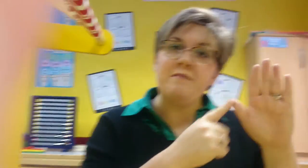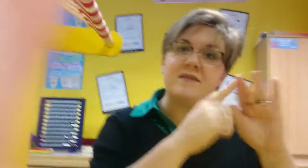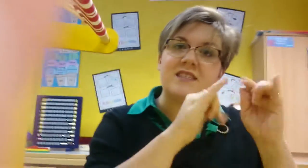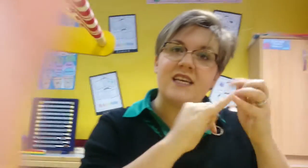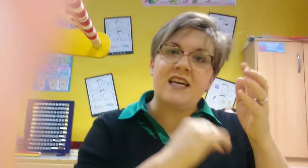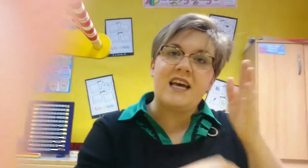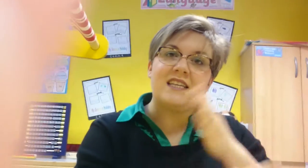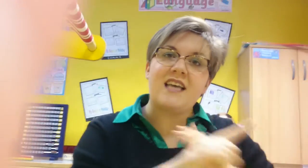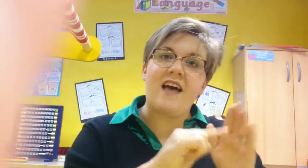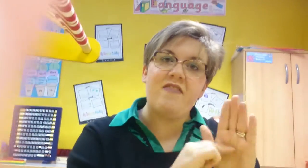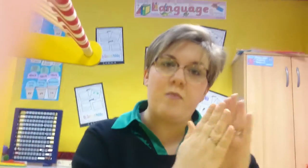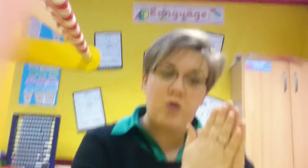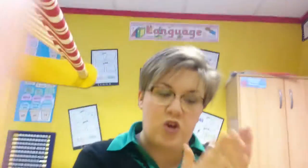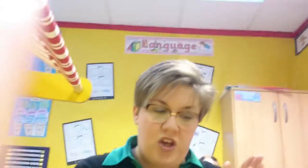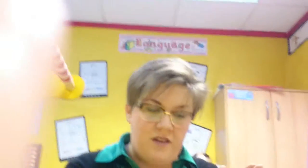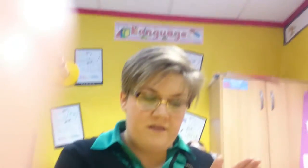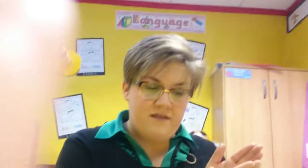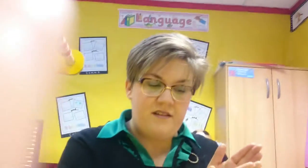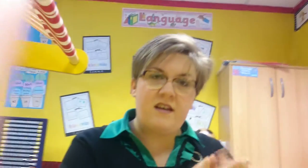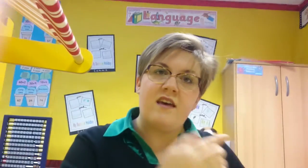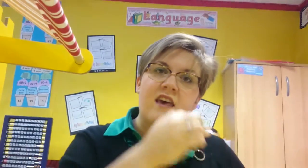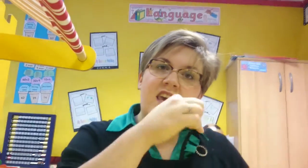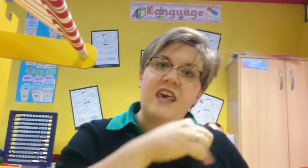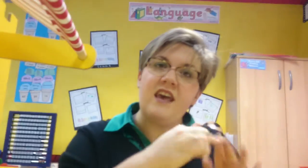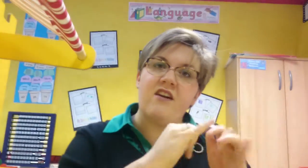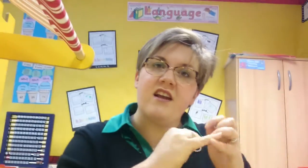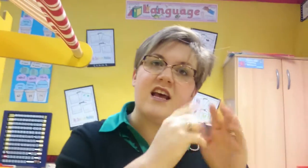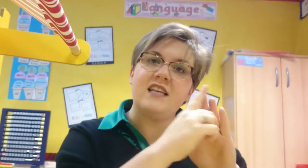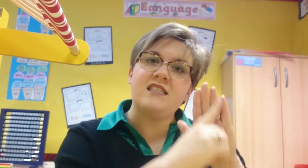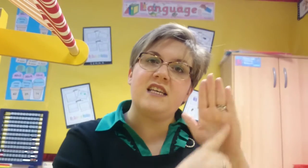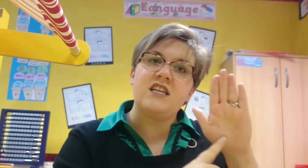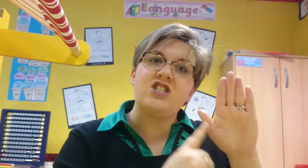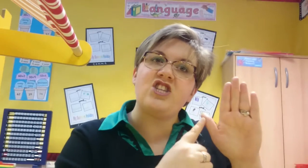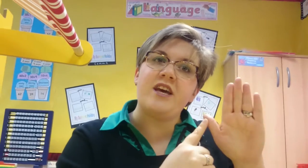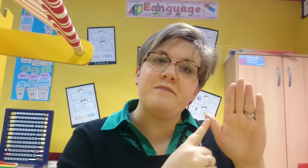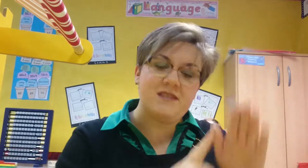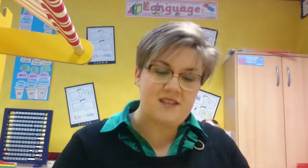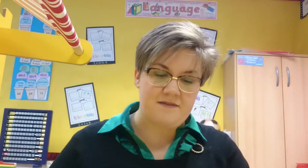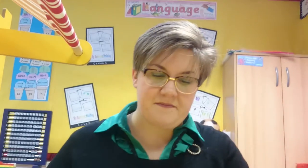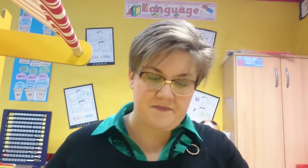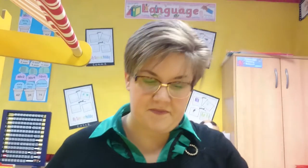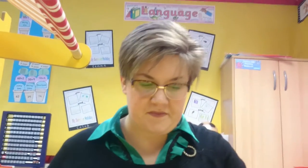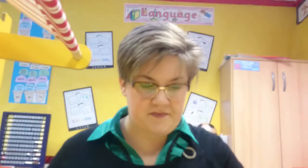James is in the book. Here is James.